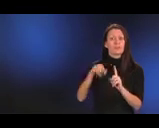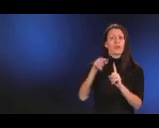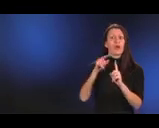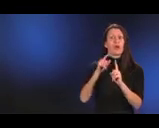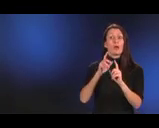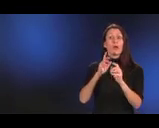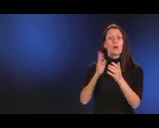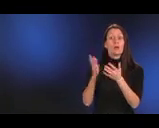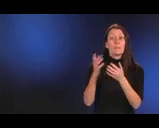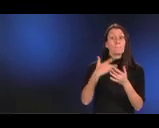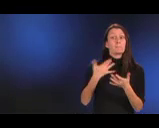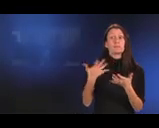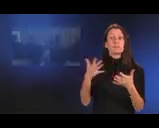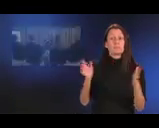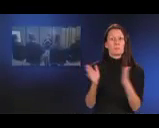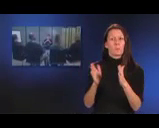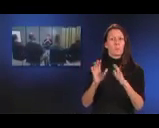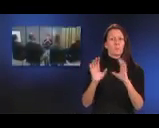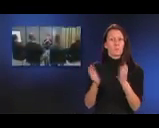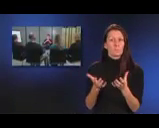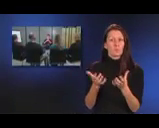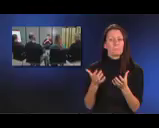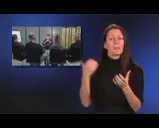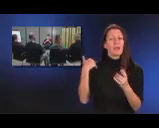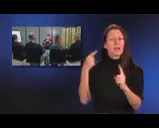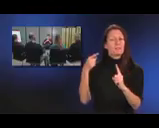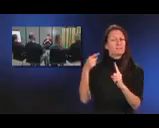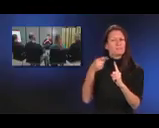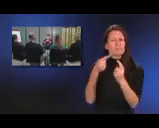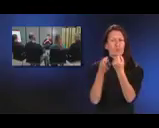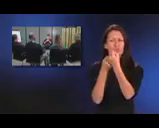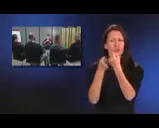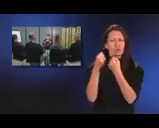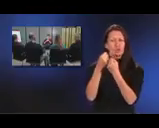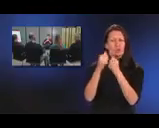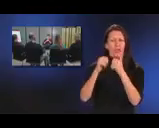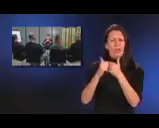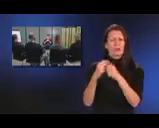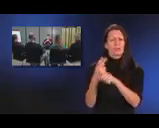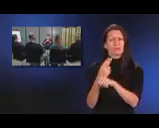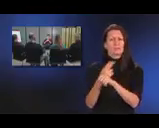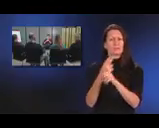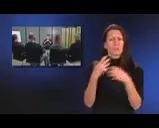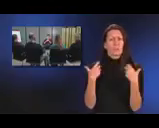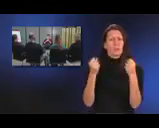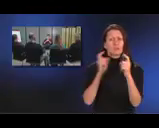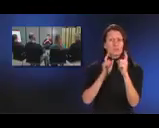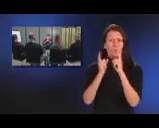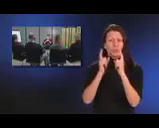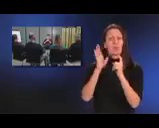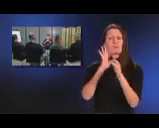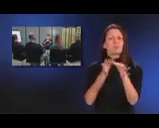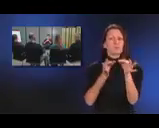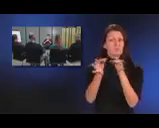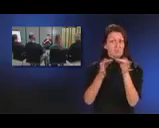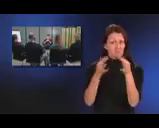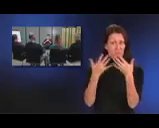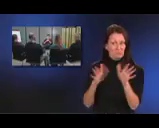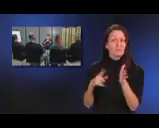is usually done in a small group, and there is a specific structure to recovery dialogues that we will explain and then show